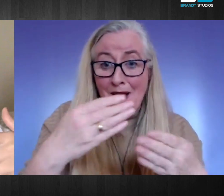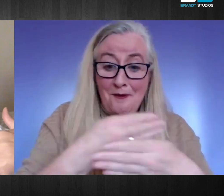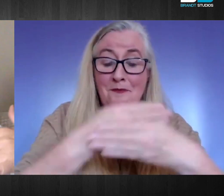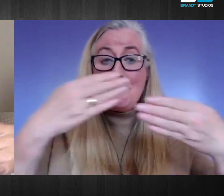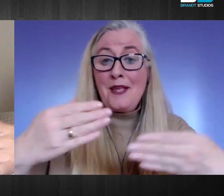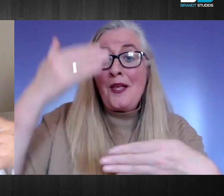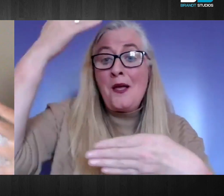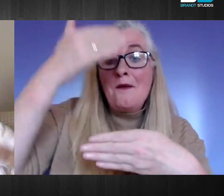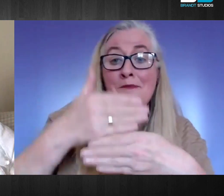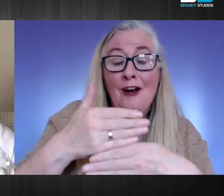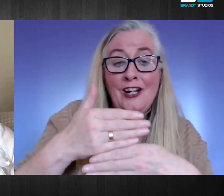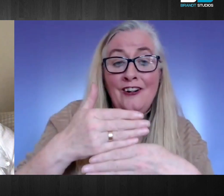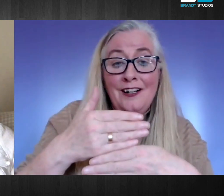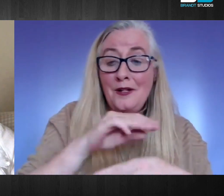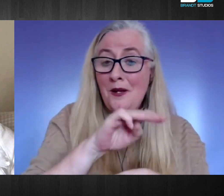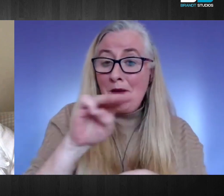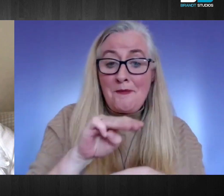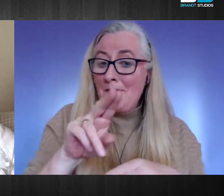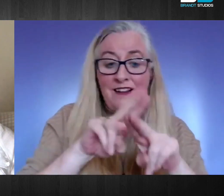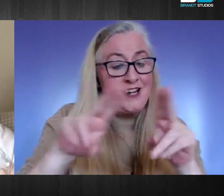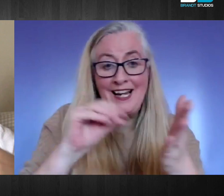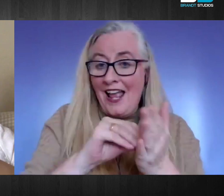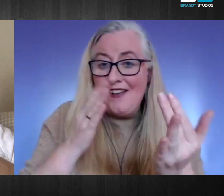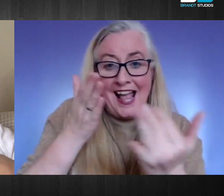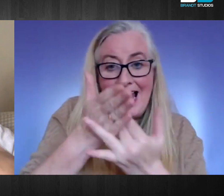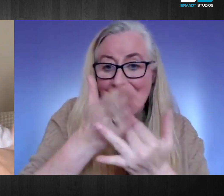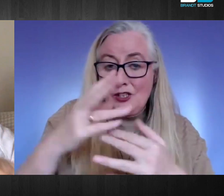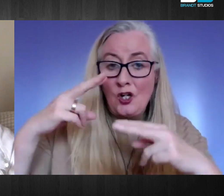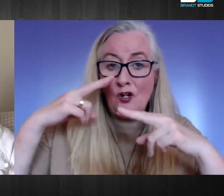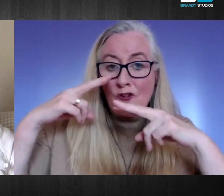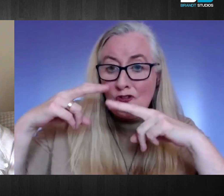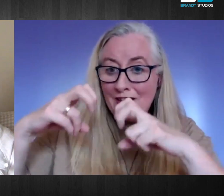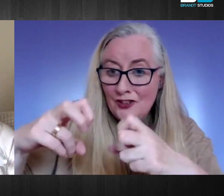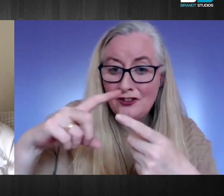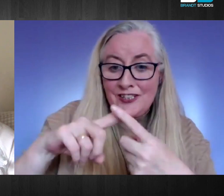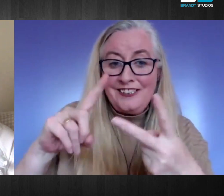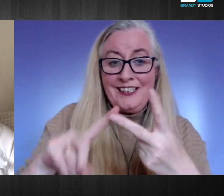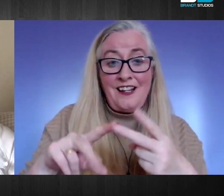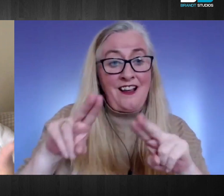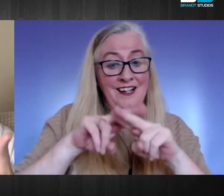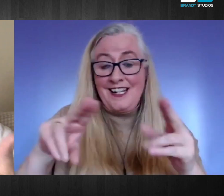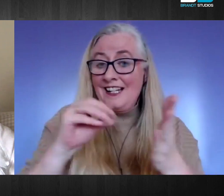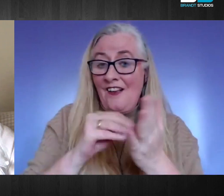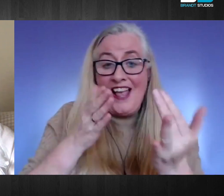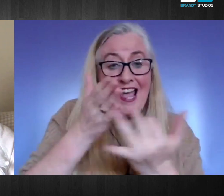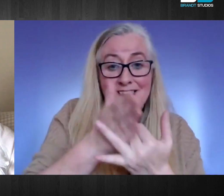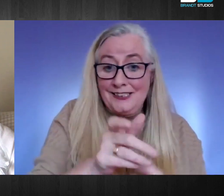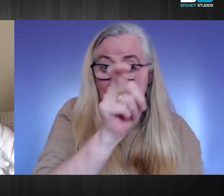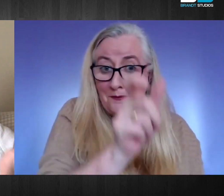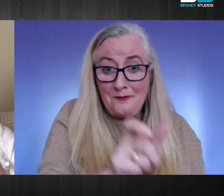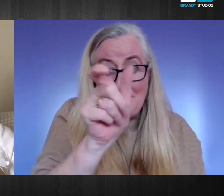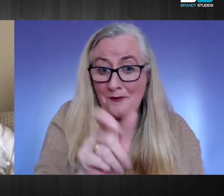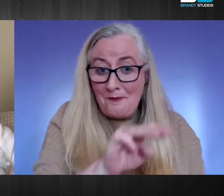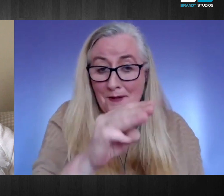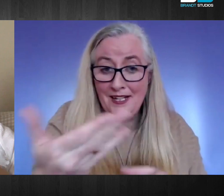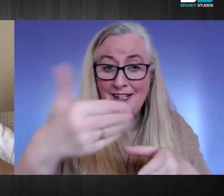terms of people not having access to their research spaces, and also not having access to participants for studies involving